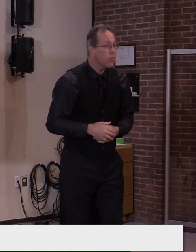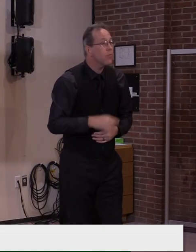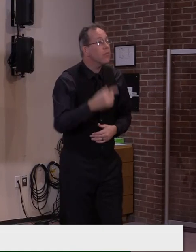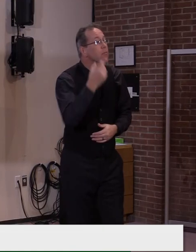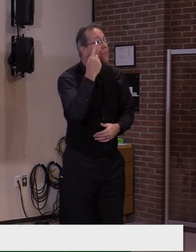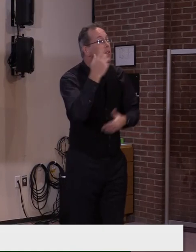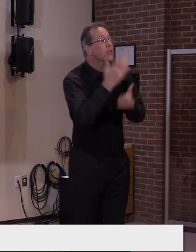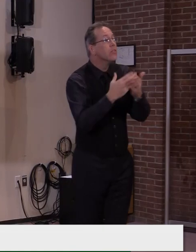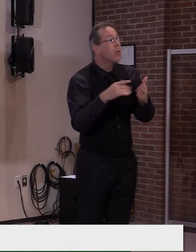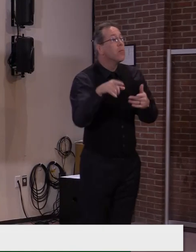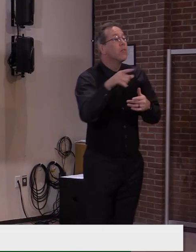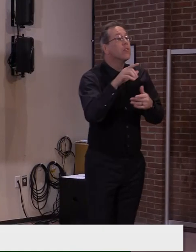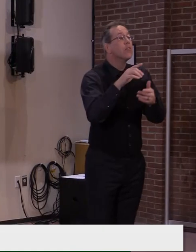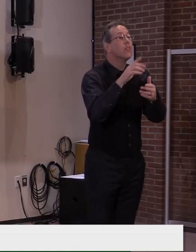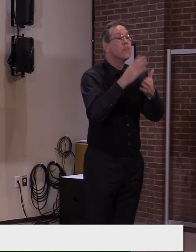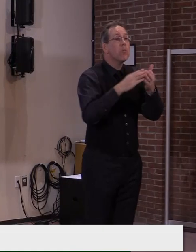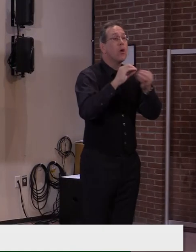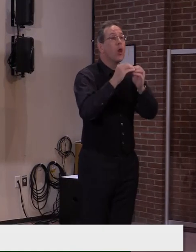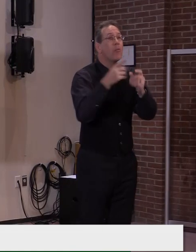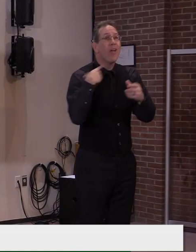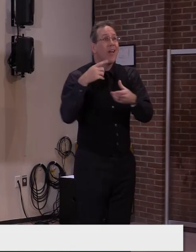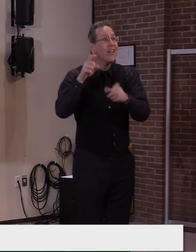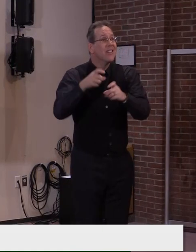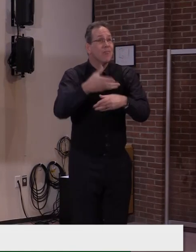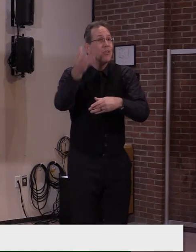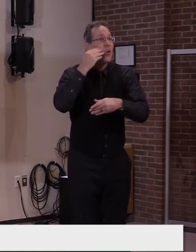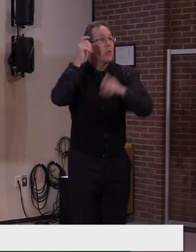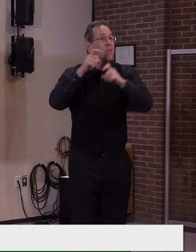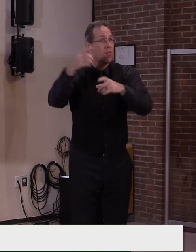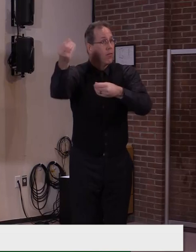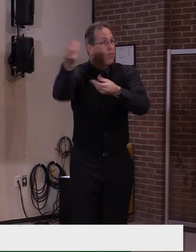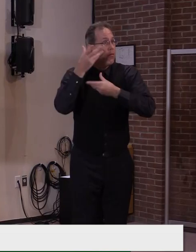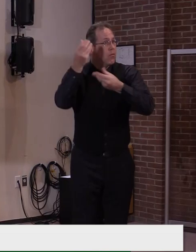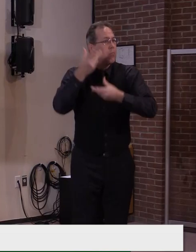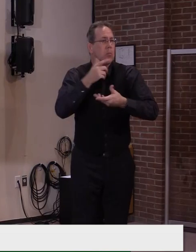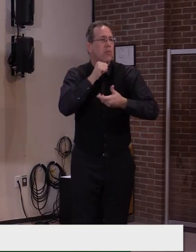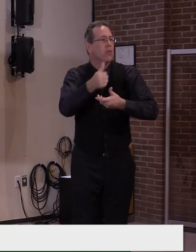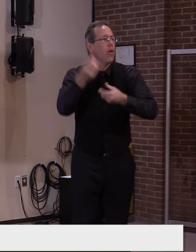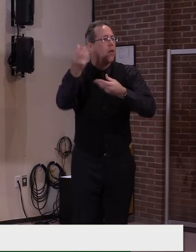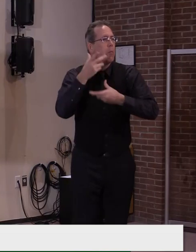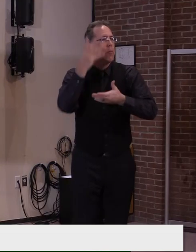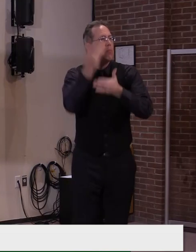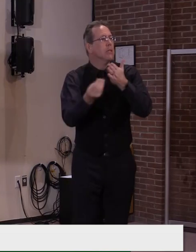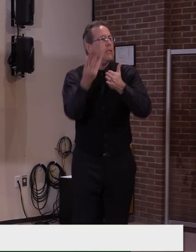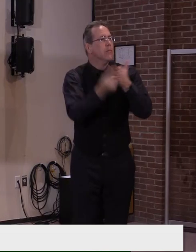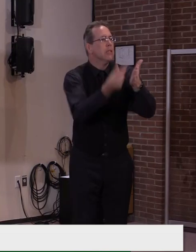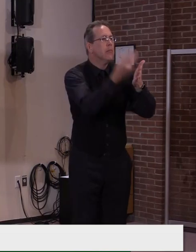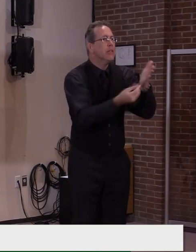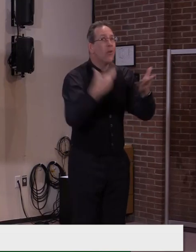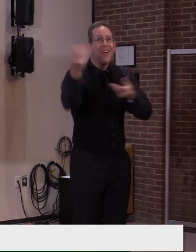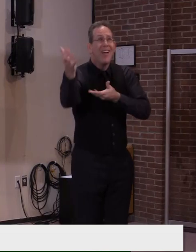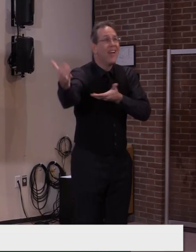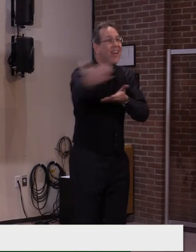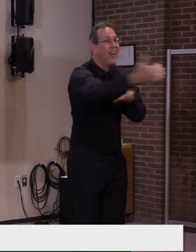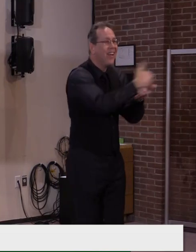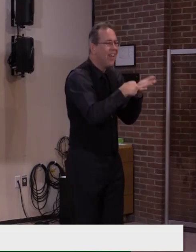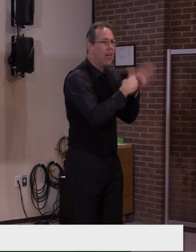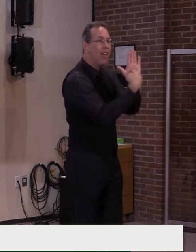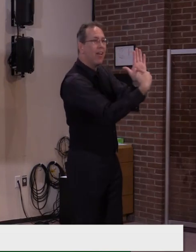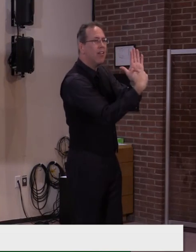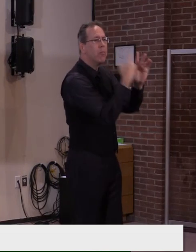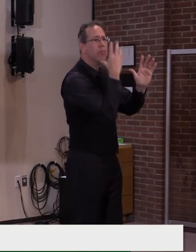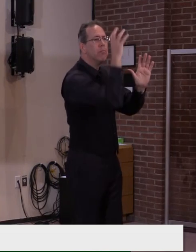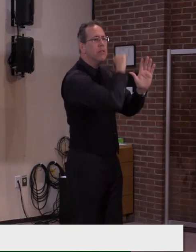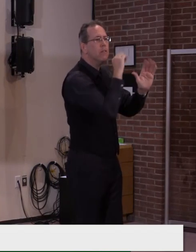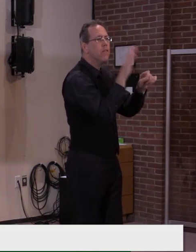are evaluating to what extent we'll be able to maintain the weekly reporting of cases in school. We saw that these data lose some of their